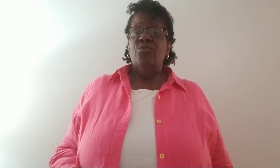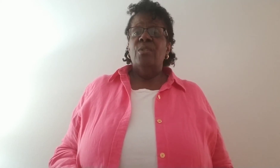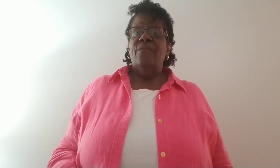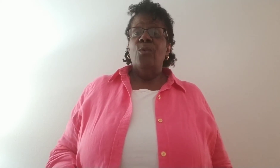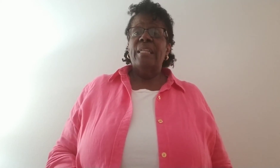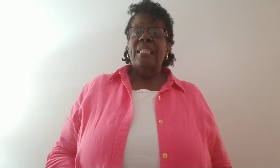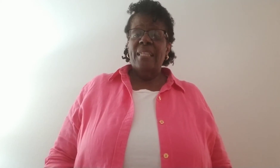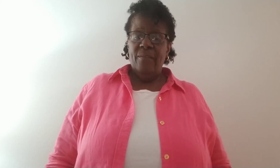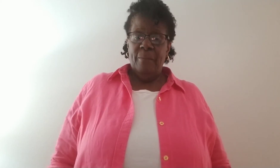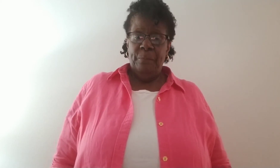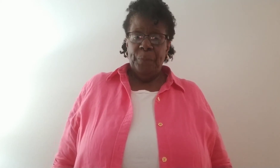282,247.